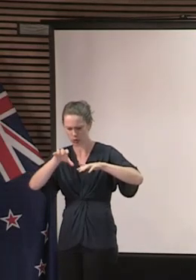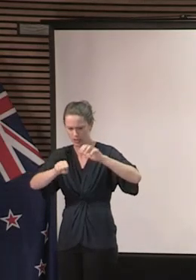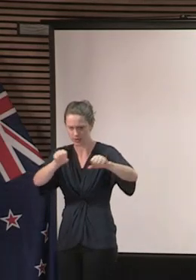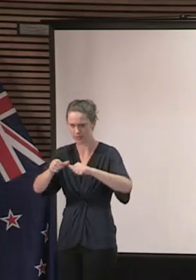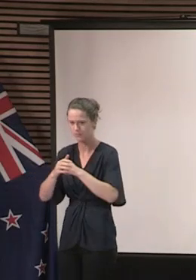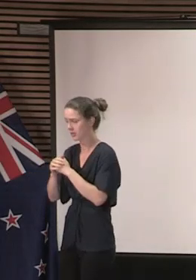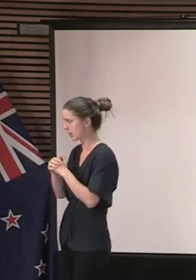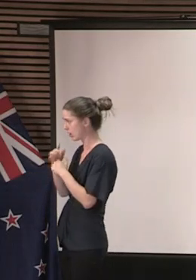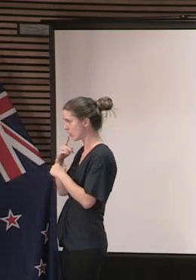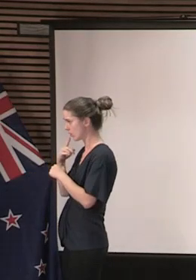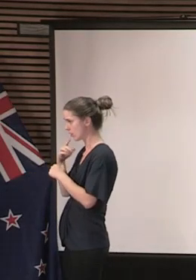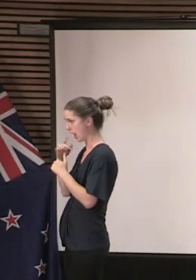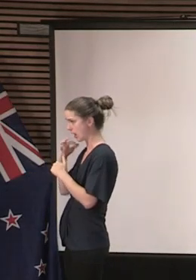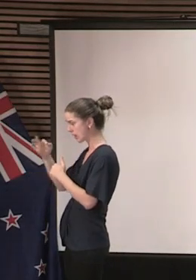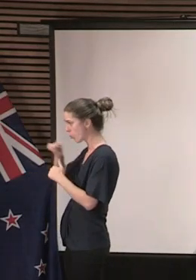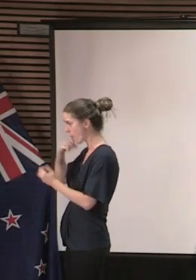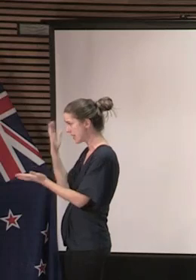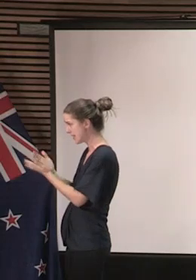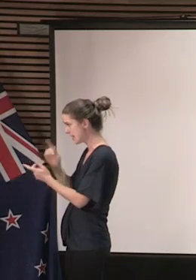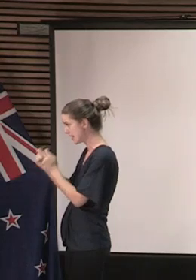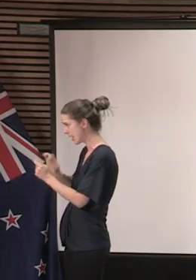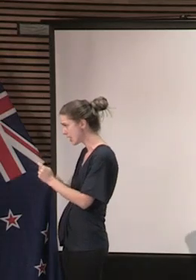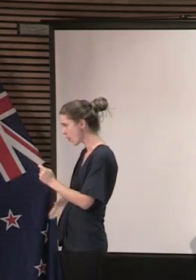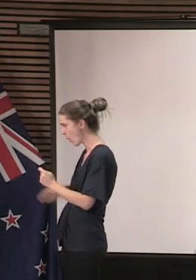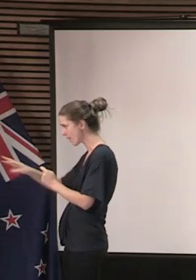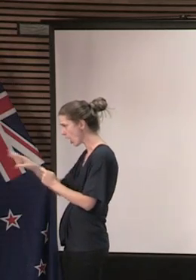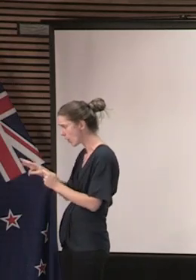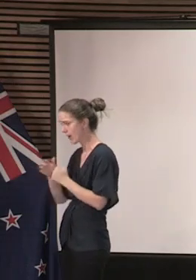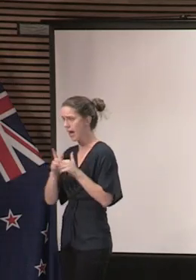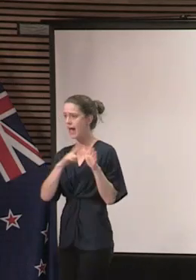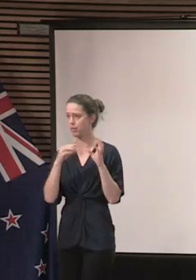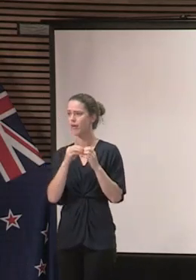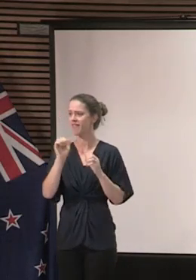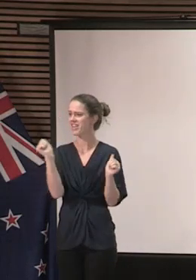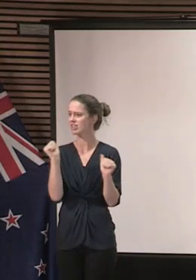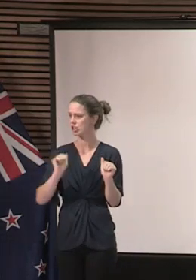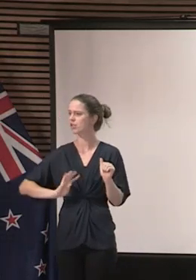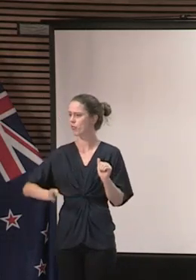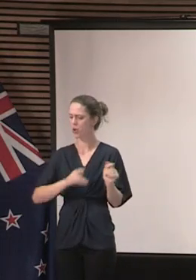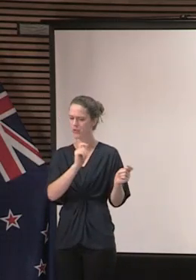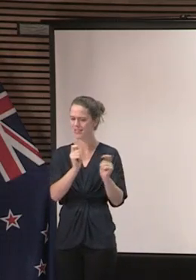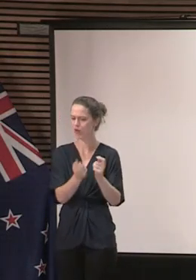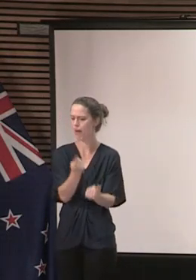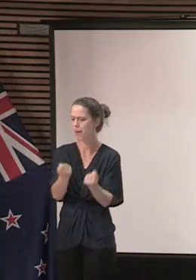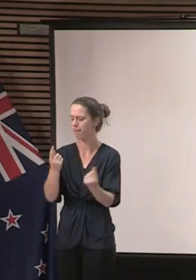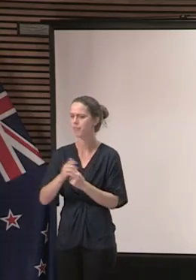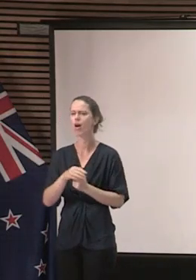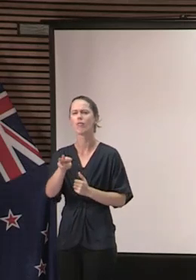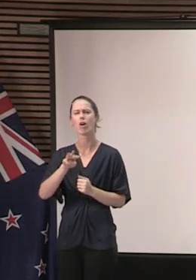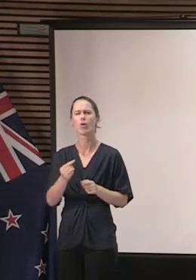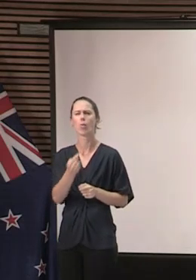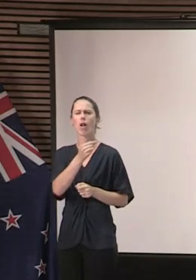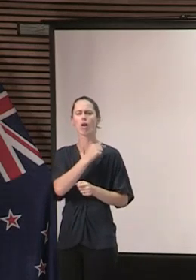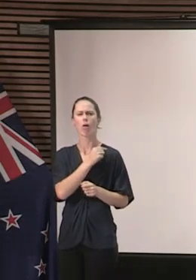in Timaru and Whanganui. Well, yeah, that There has been already in Timaru, and Whanganui, from the lab data a couple of weeks ago, had quite